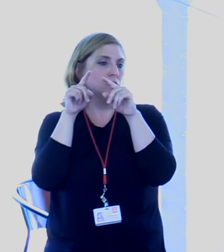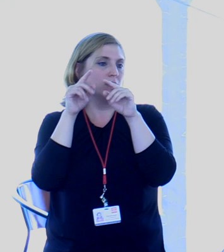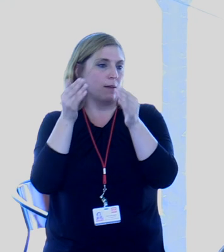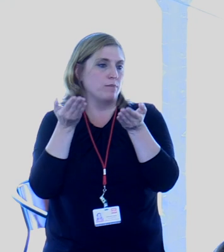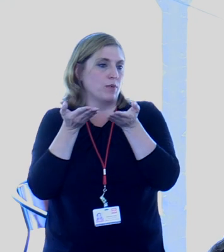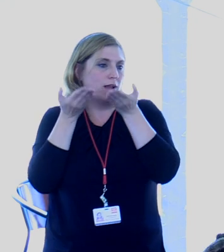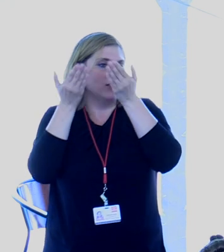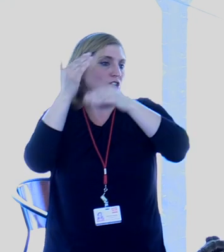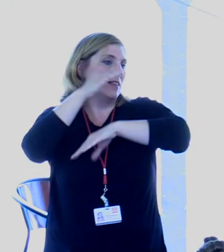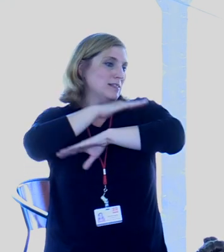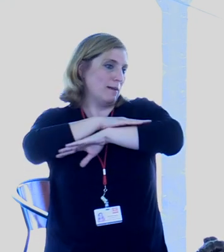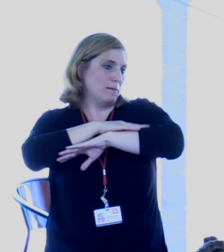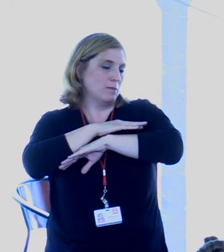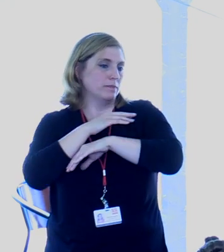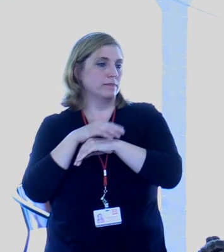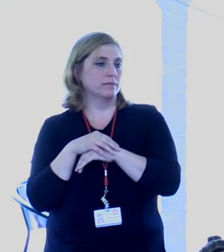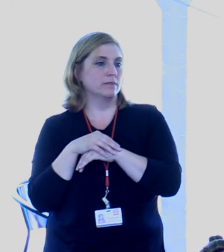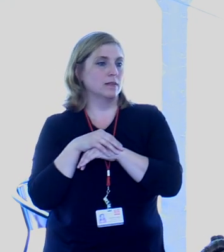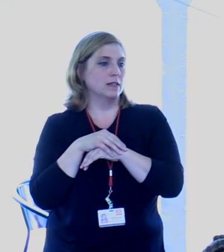raising us to the table.